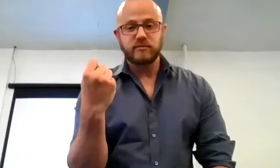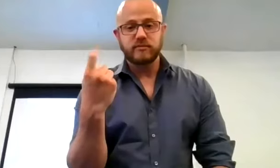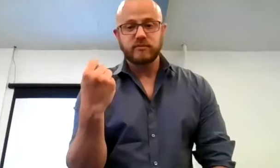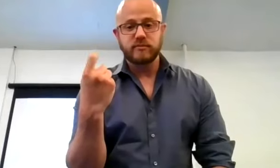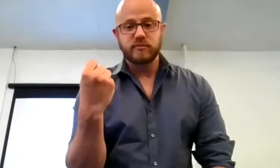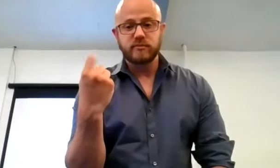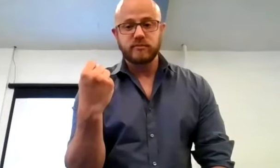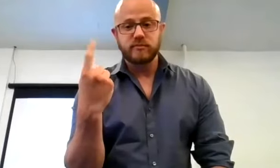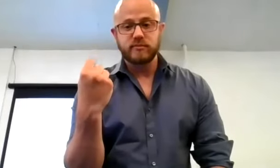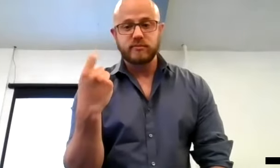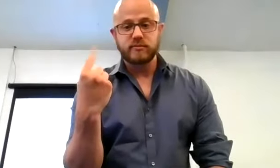11.